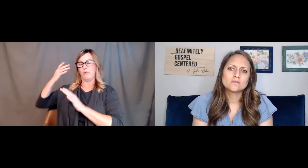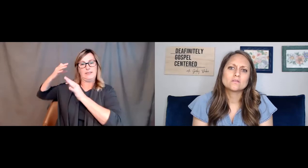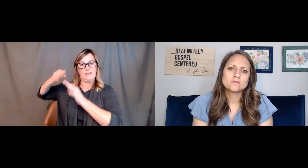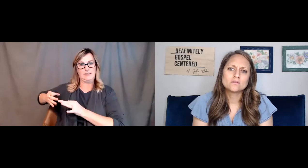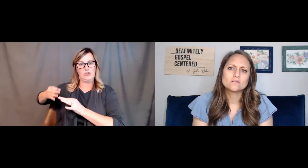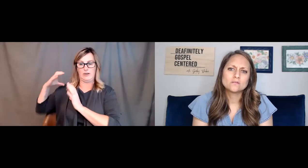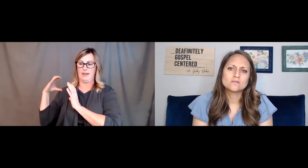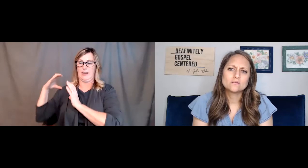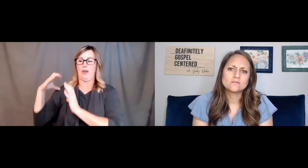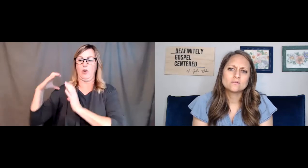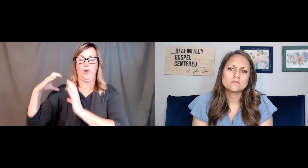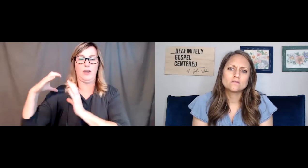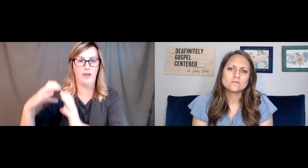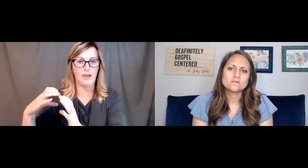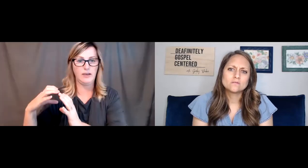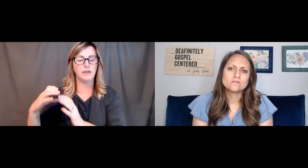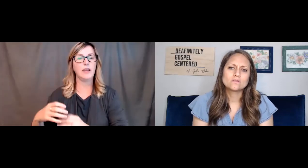grandparents' decisions.